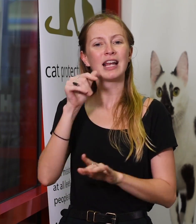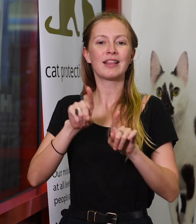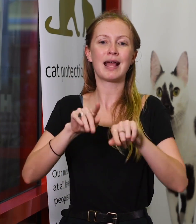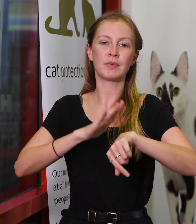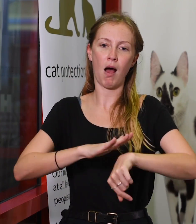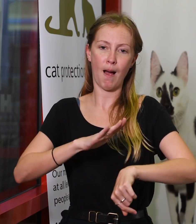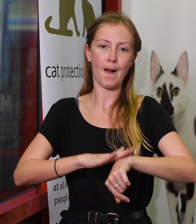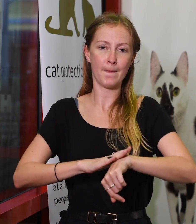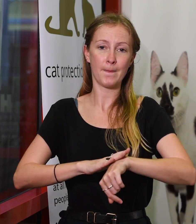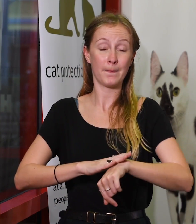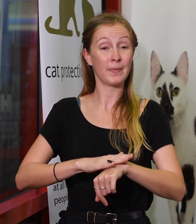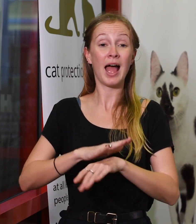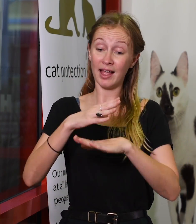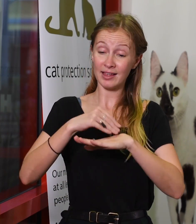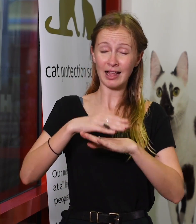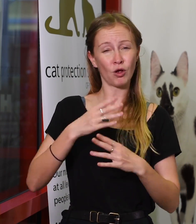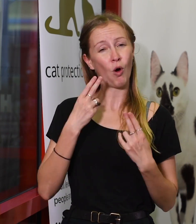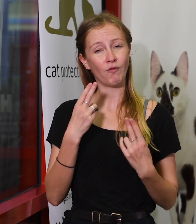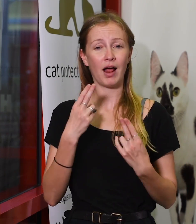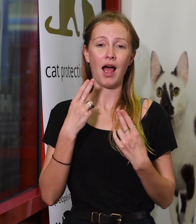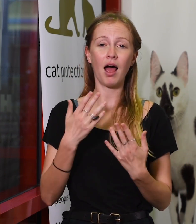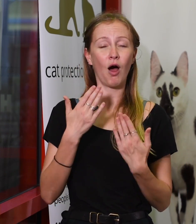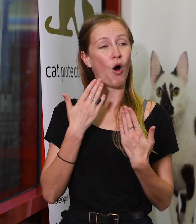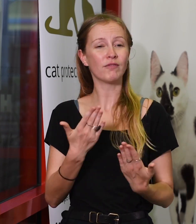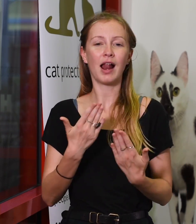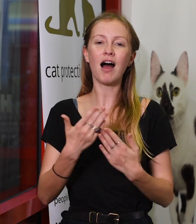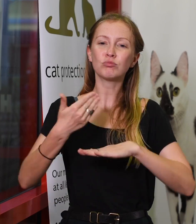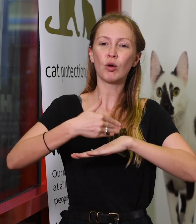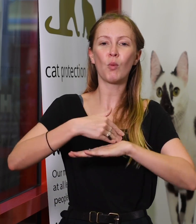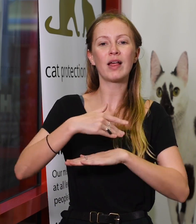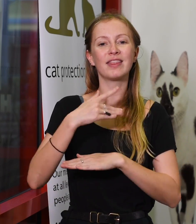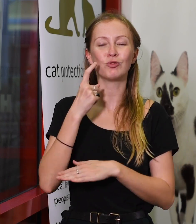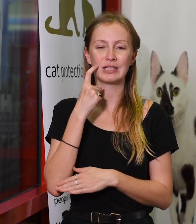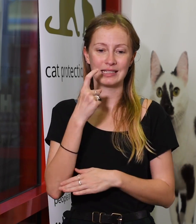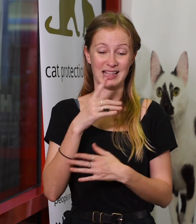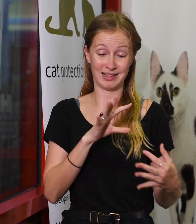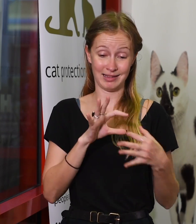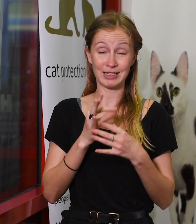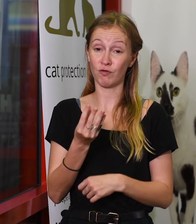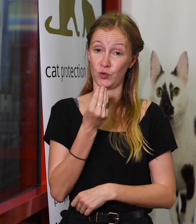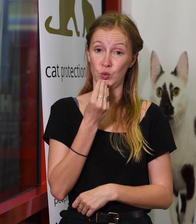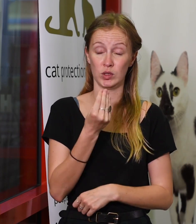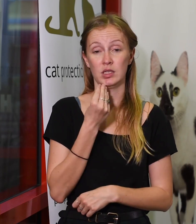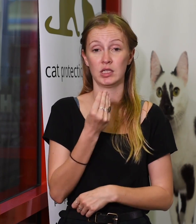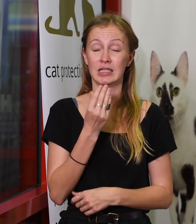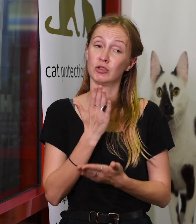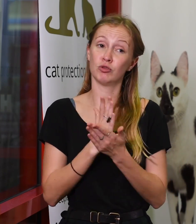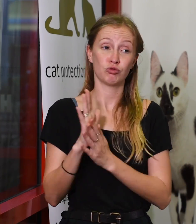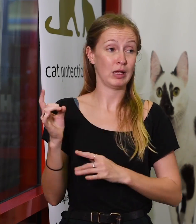commonly get problems with their teeth, and a lot of that is associated with nutrition. So it is important to